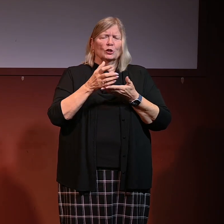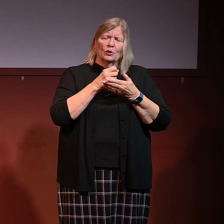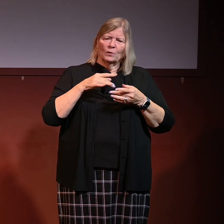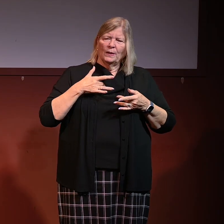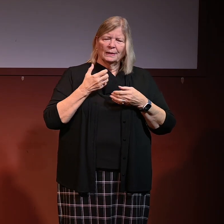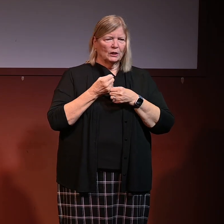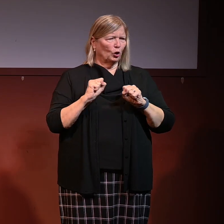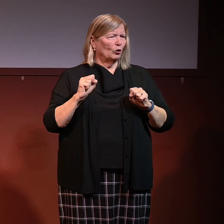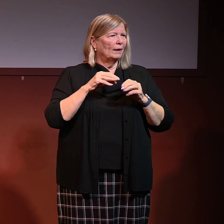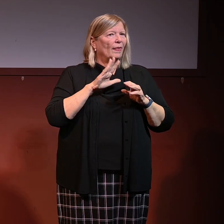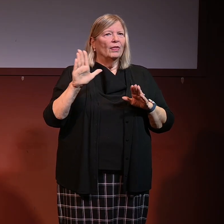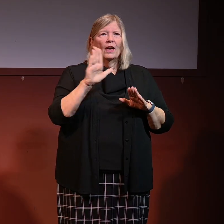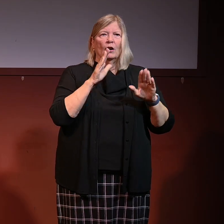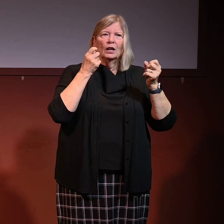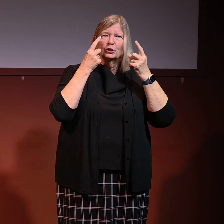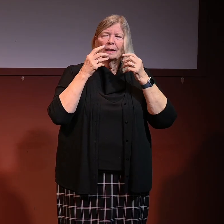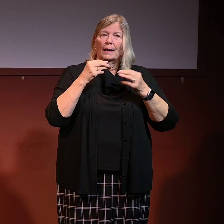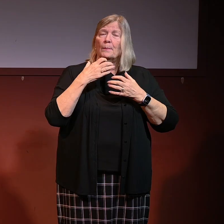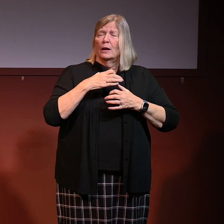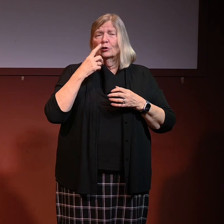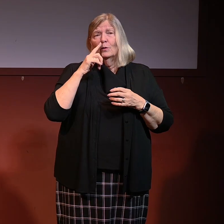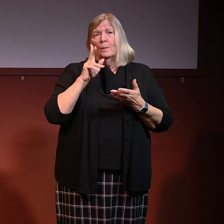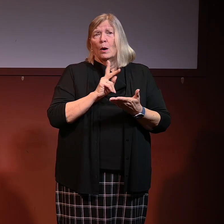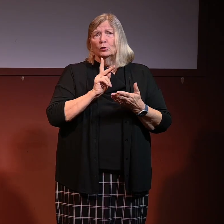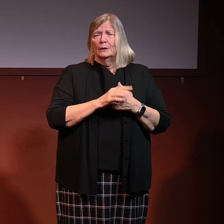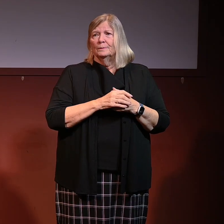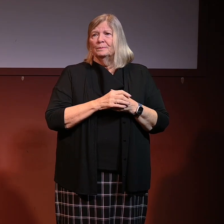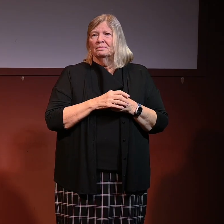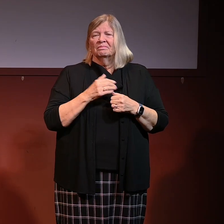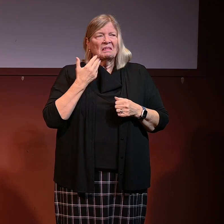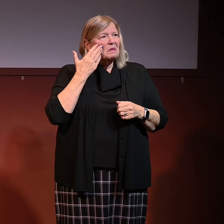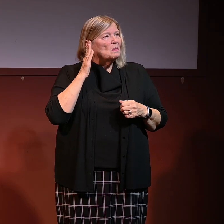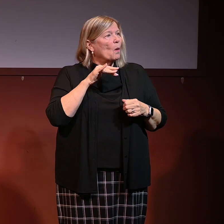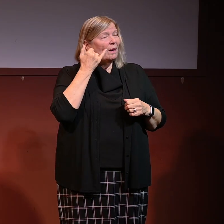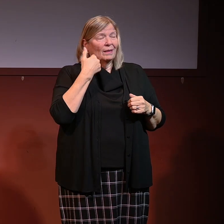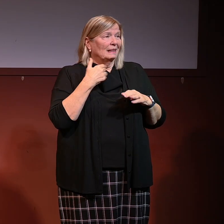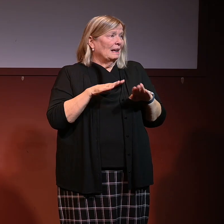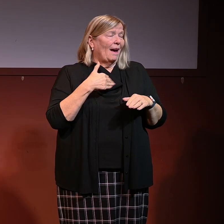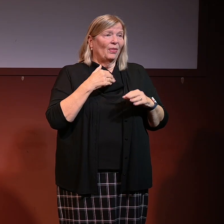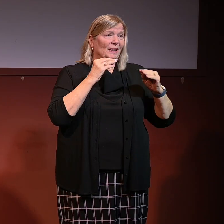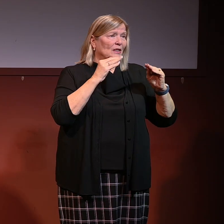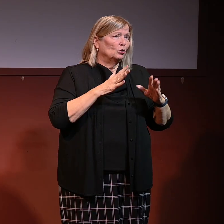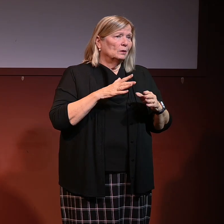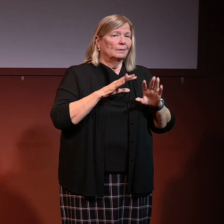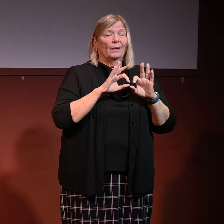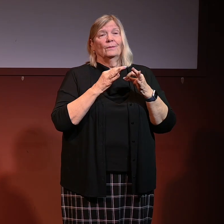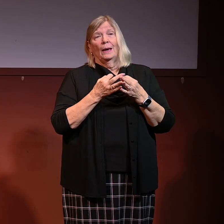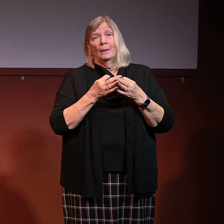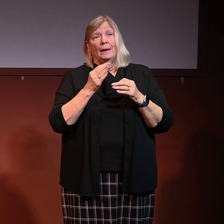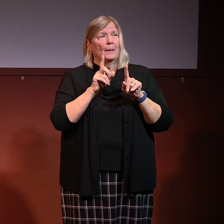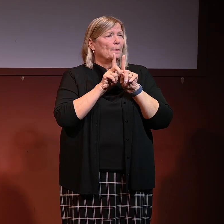feel secure in their understanding and passion for it. I know that if I didn't have the teachers, family,